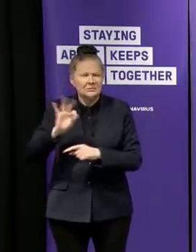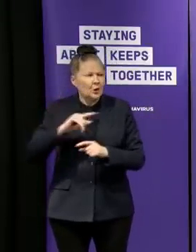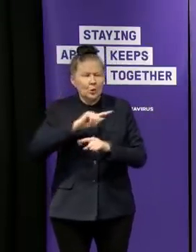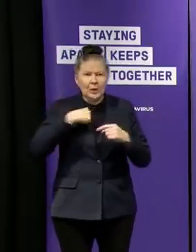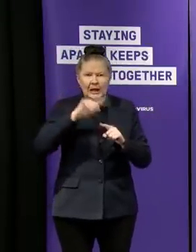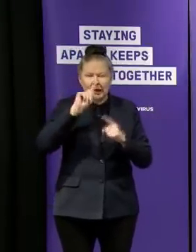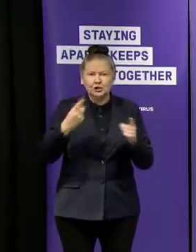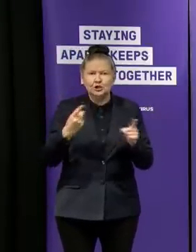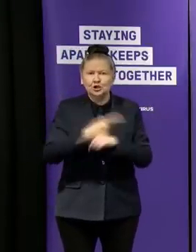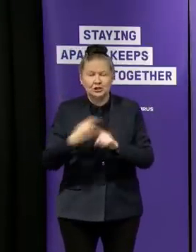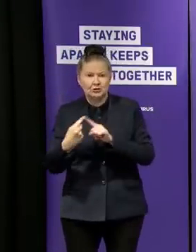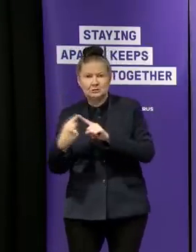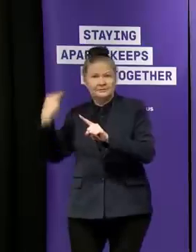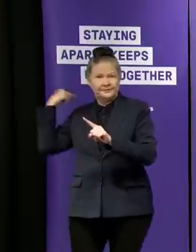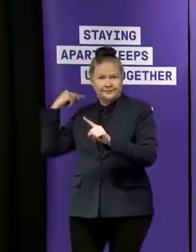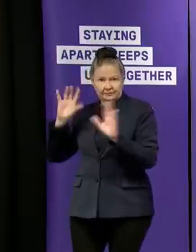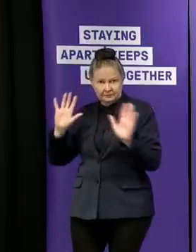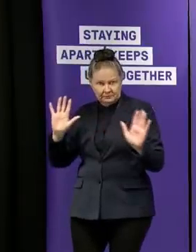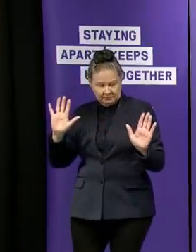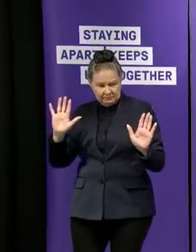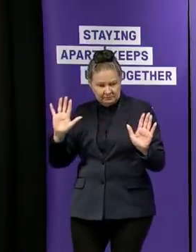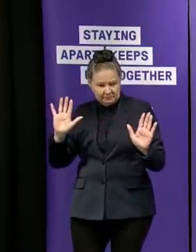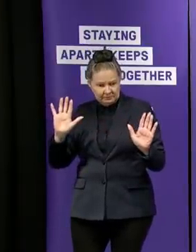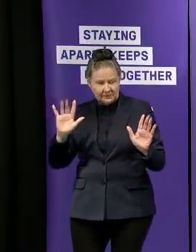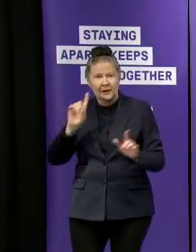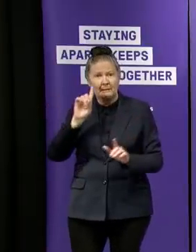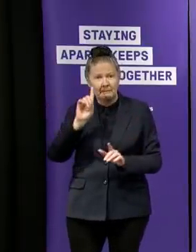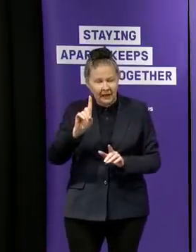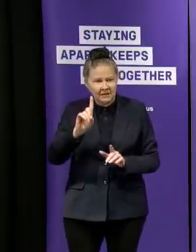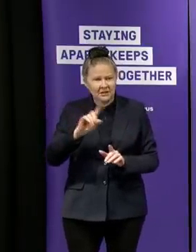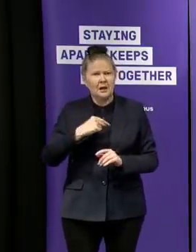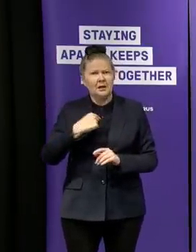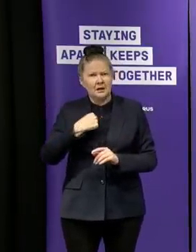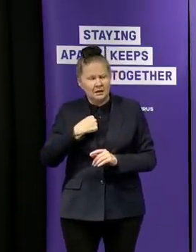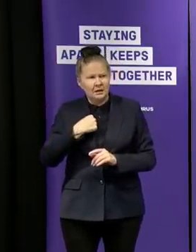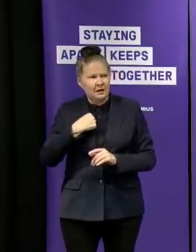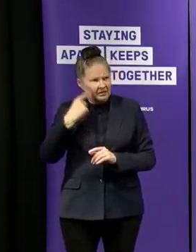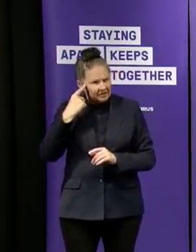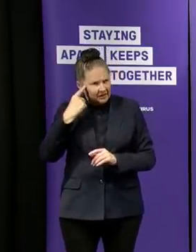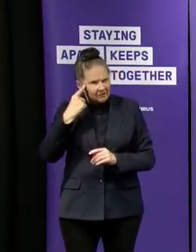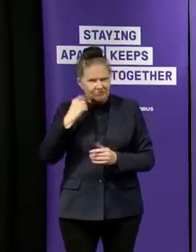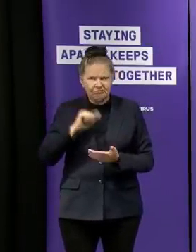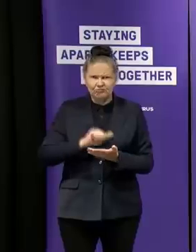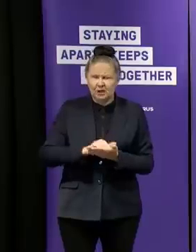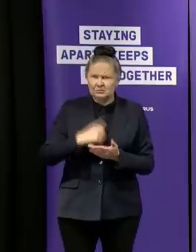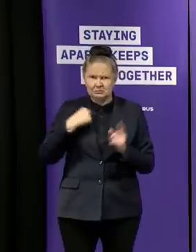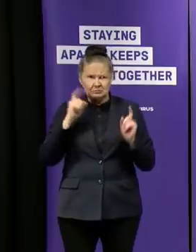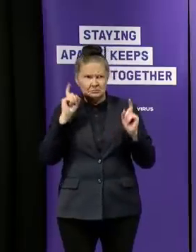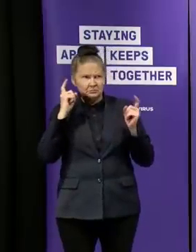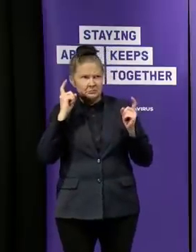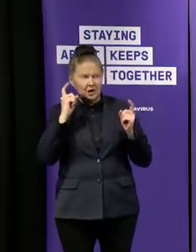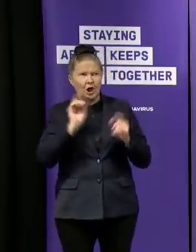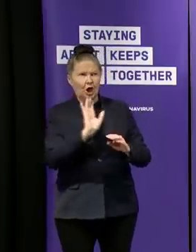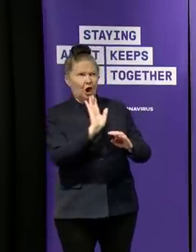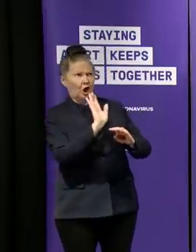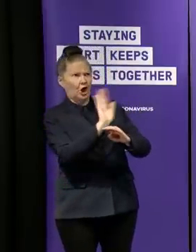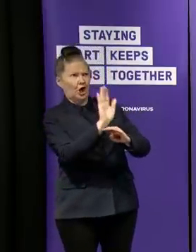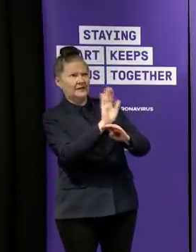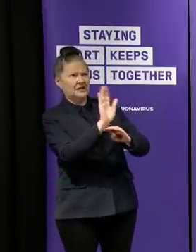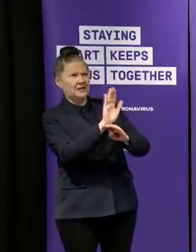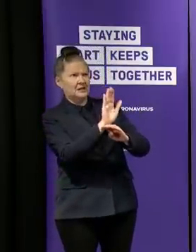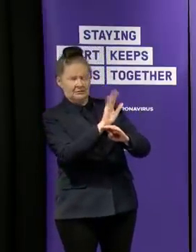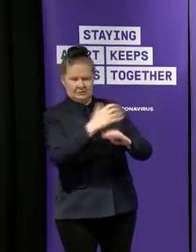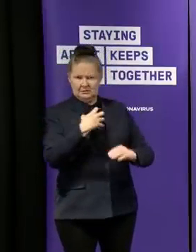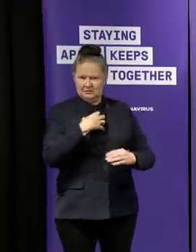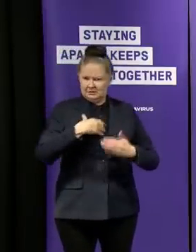that. But I don't think it's unreasonable for us to be concerned if a whole bunch of people from another country turn up in